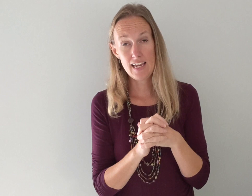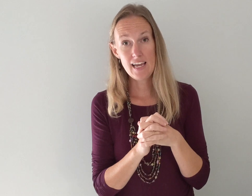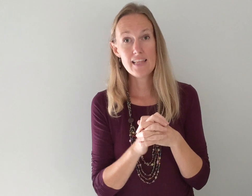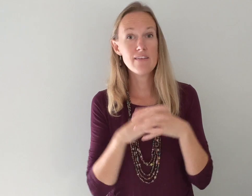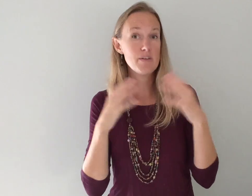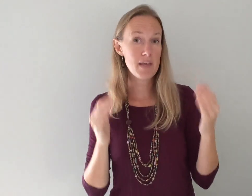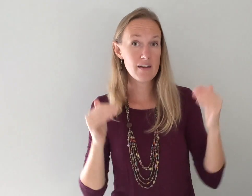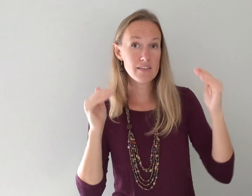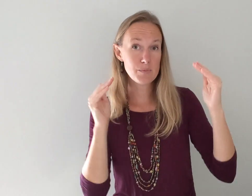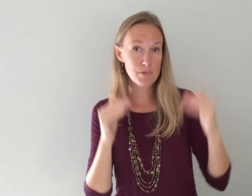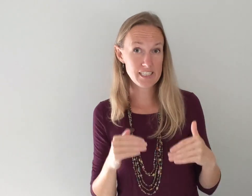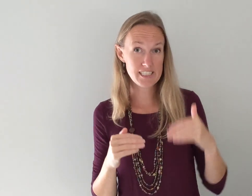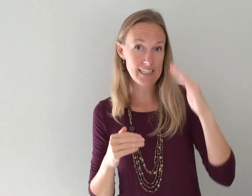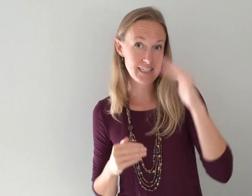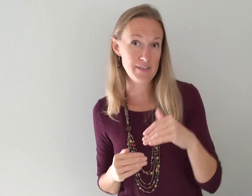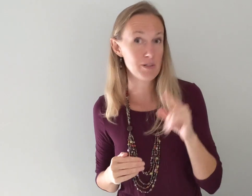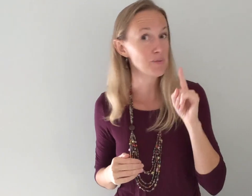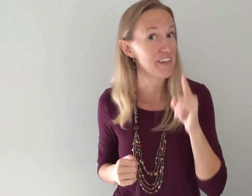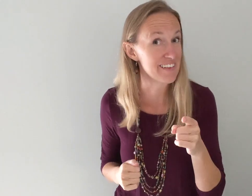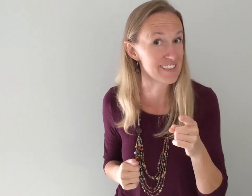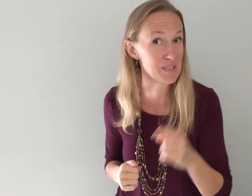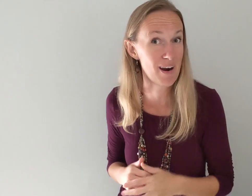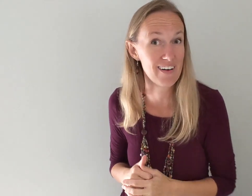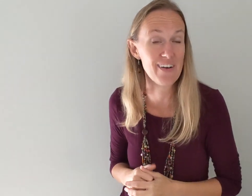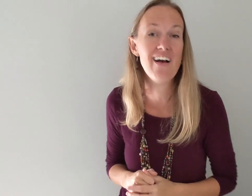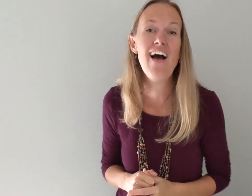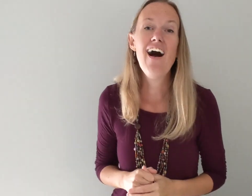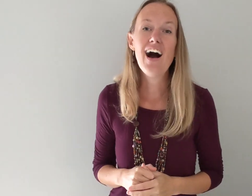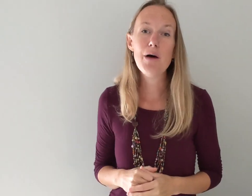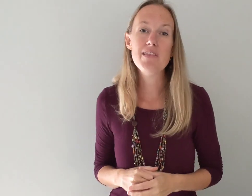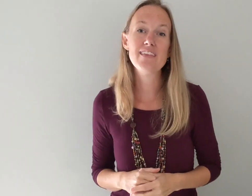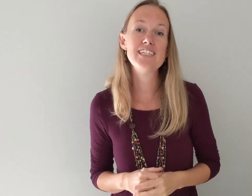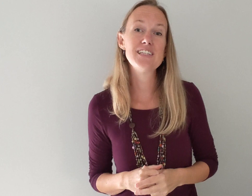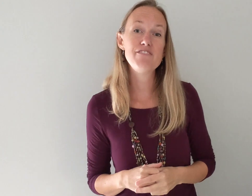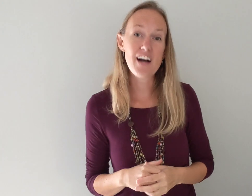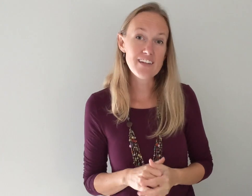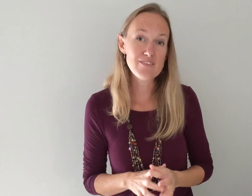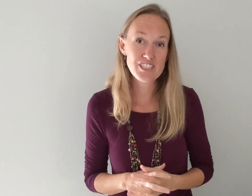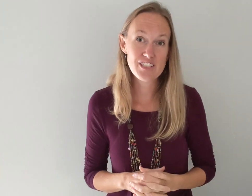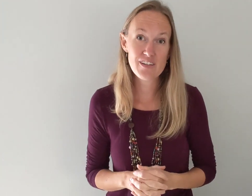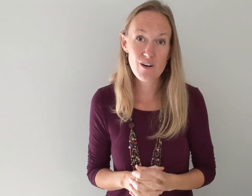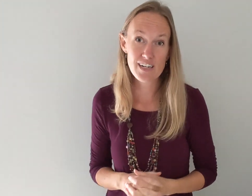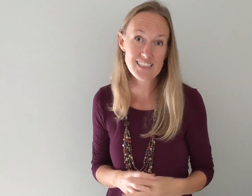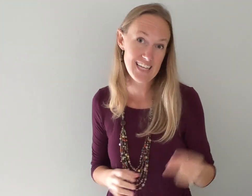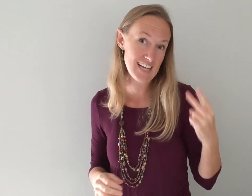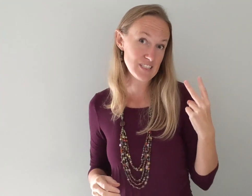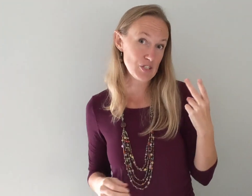Okay, and then from there's a bridge section, which we're going to learn tomorrow. But then there is a final version of the chorus that has two